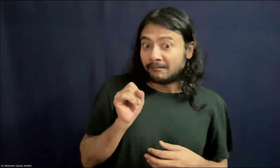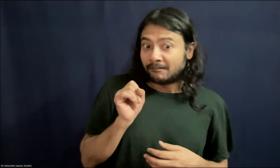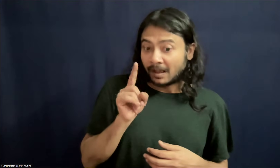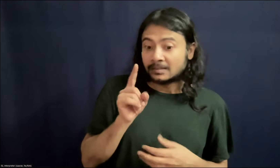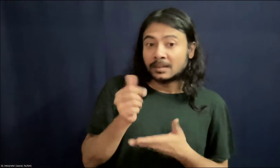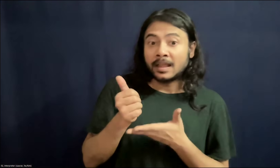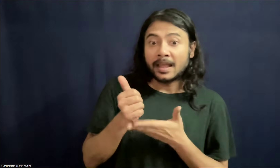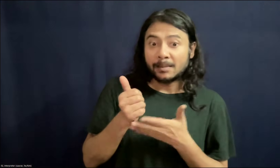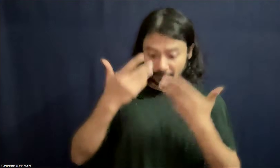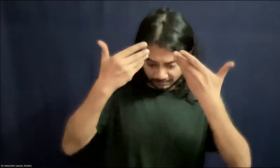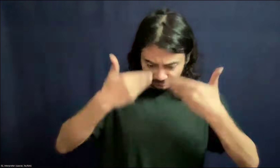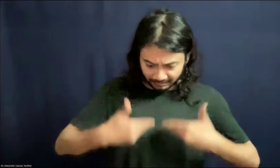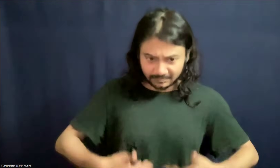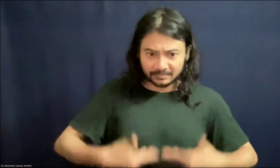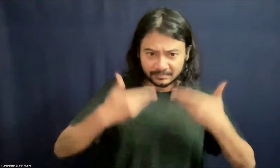that I'm a soul.